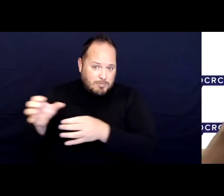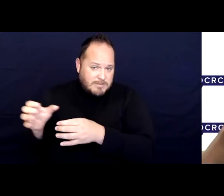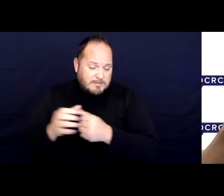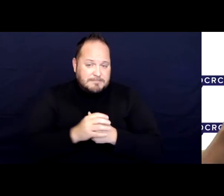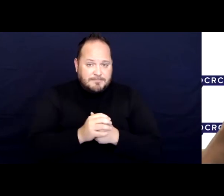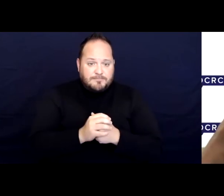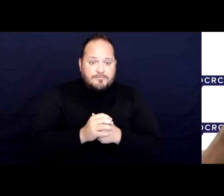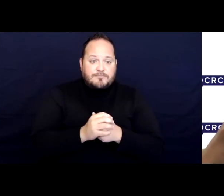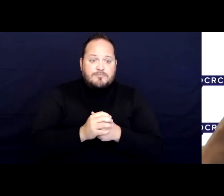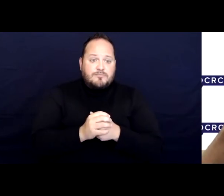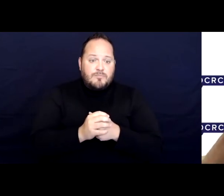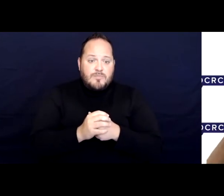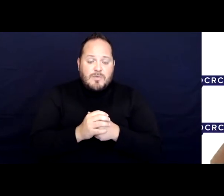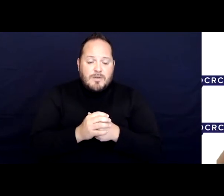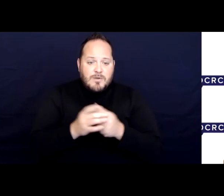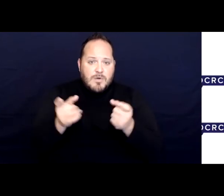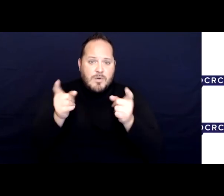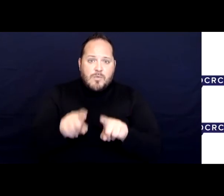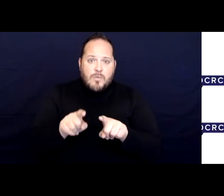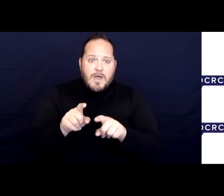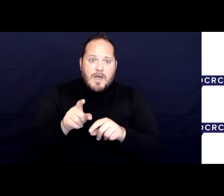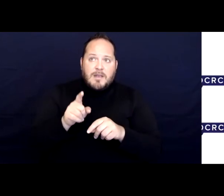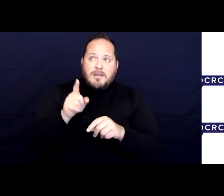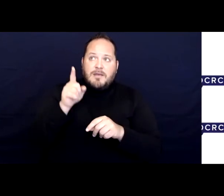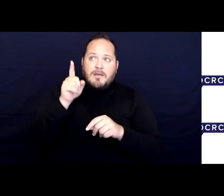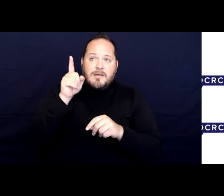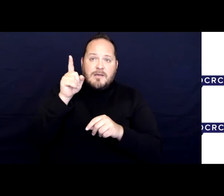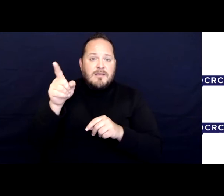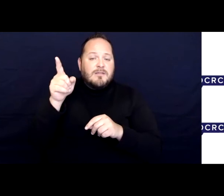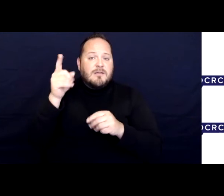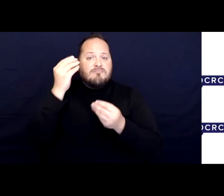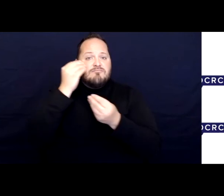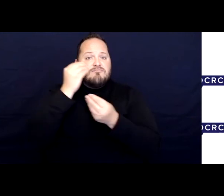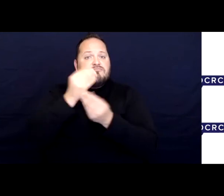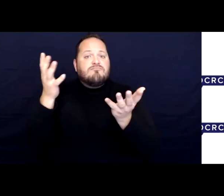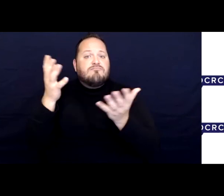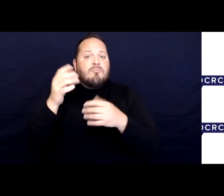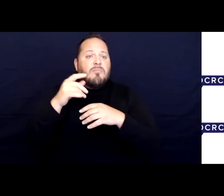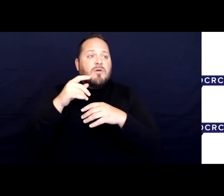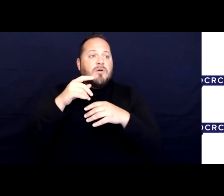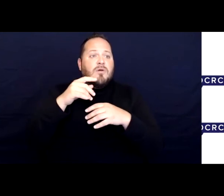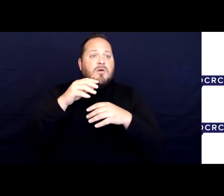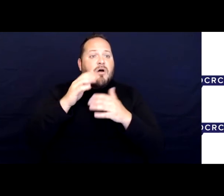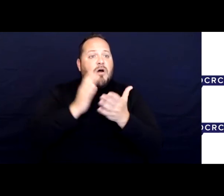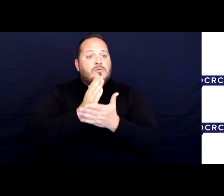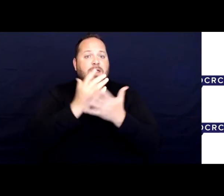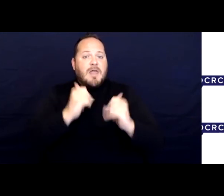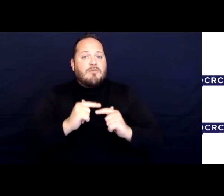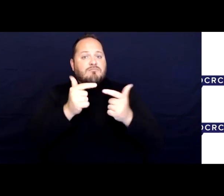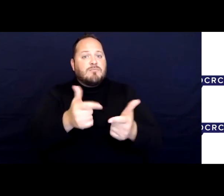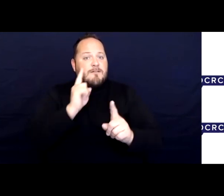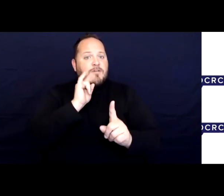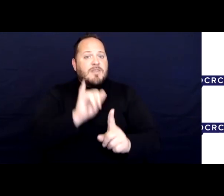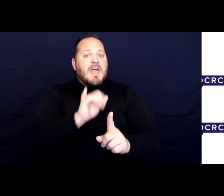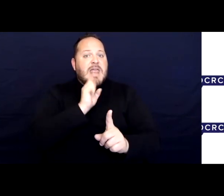there was a group about, when it was their turn and why it was important for those groups and why they were prioritized in that order.